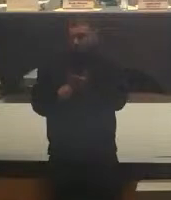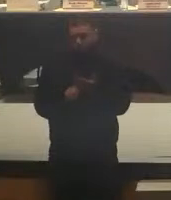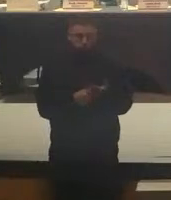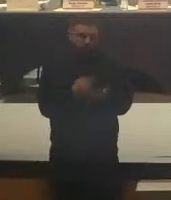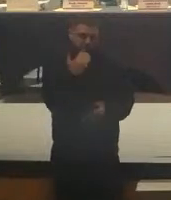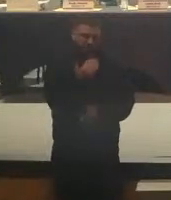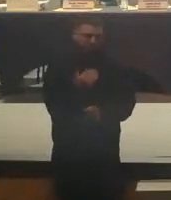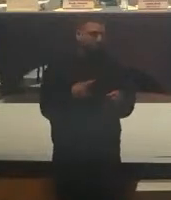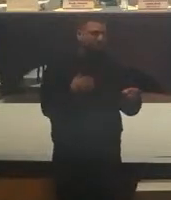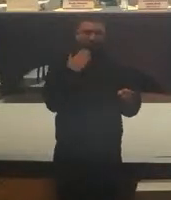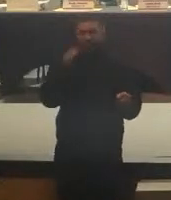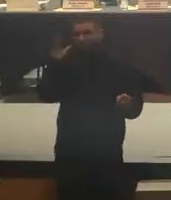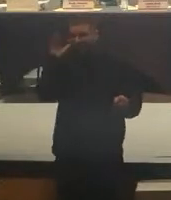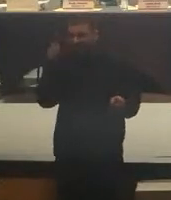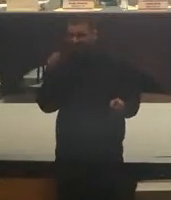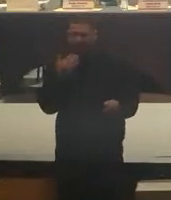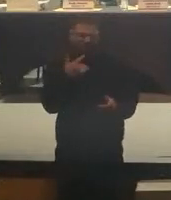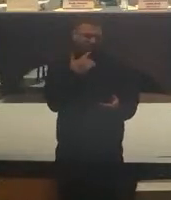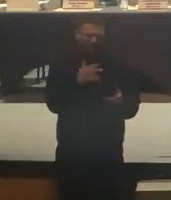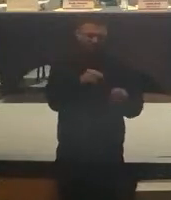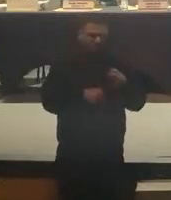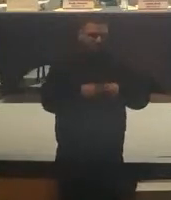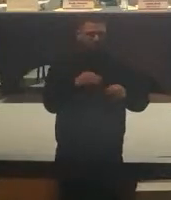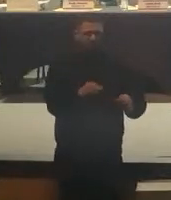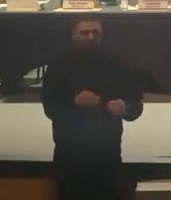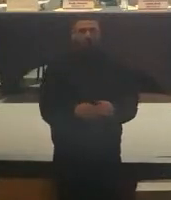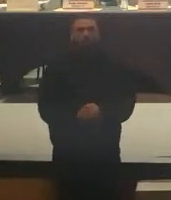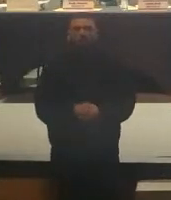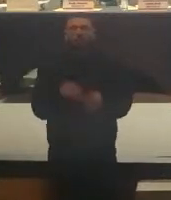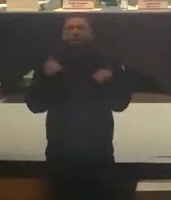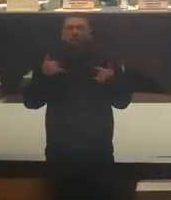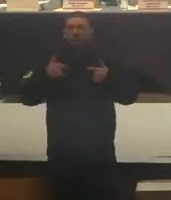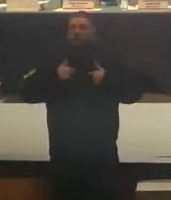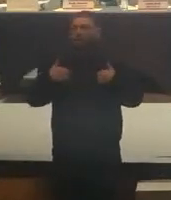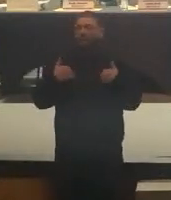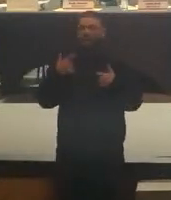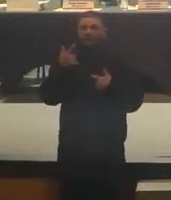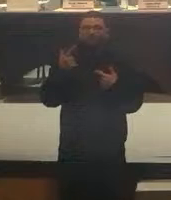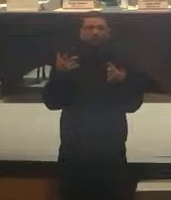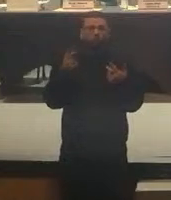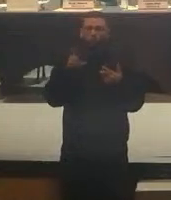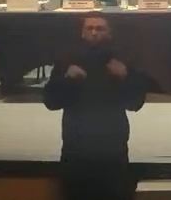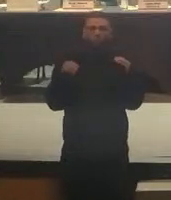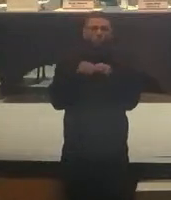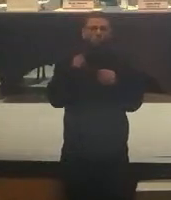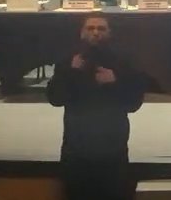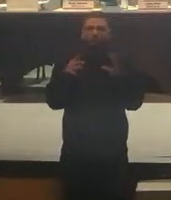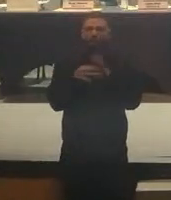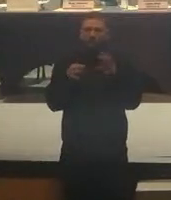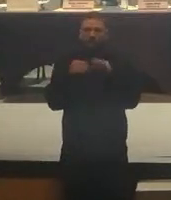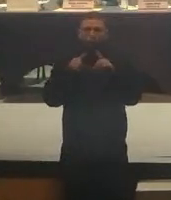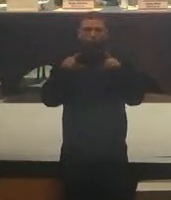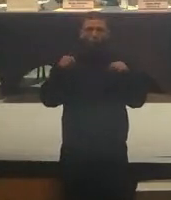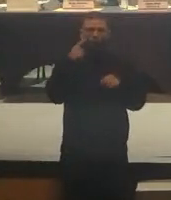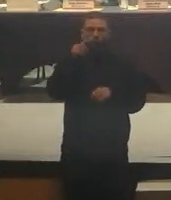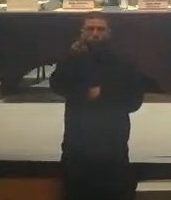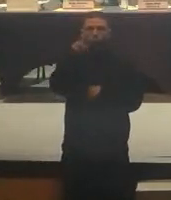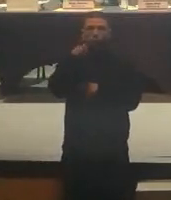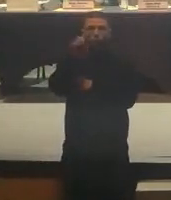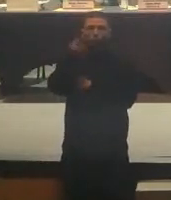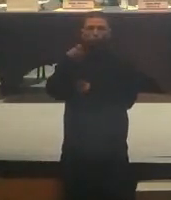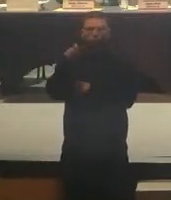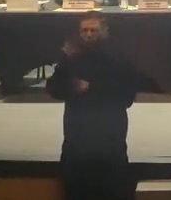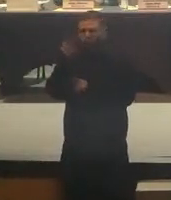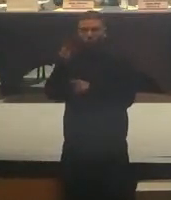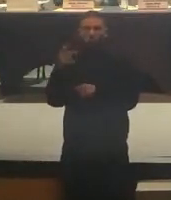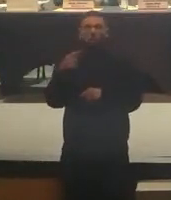for listening. Not a problem, thank you. I don't have any other comment cards for 2.02. We don't have any action